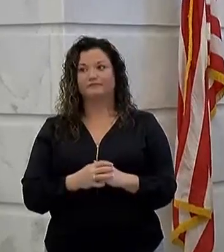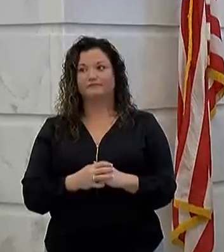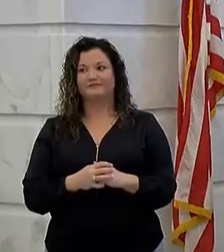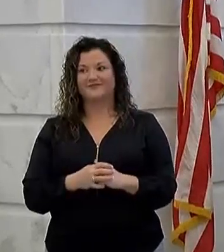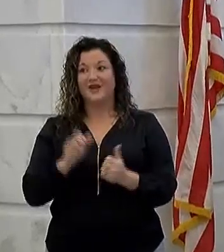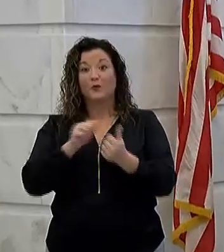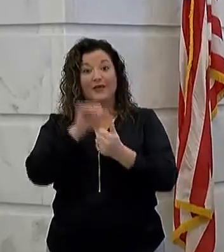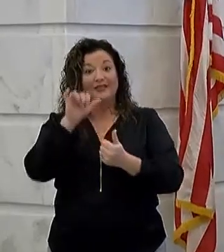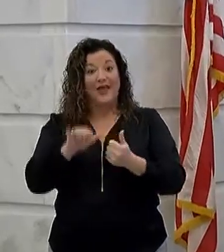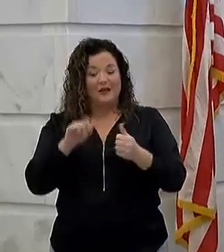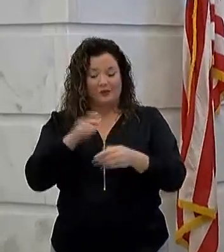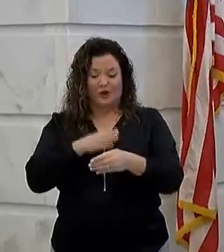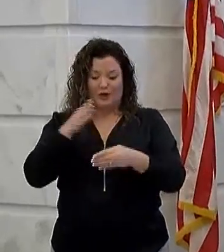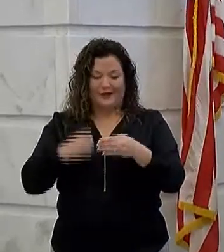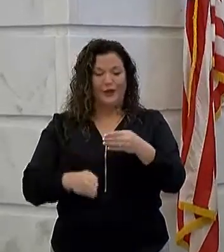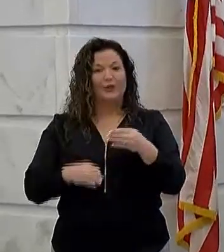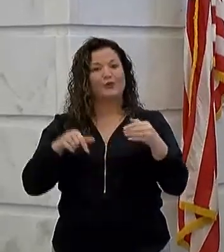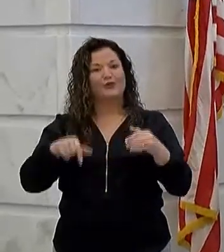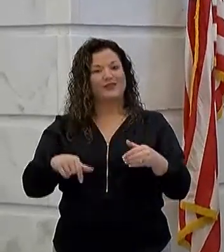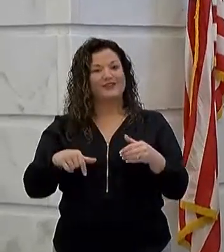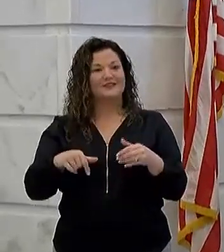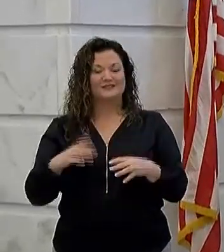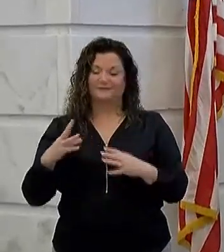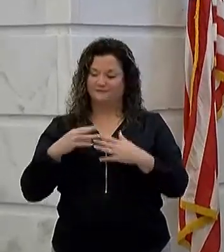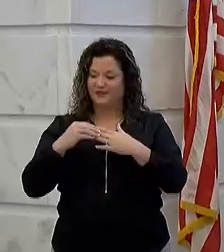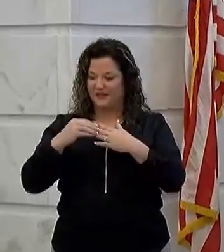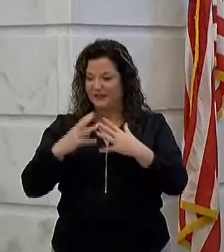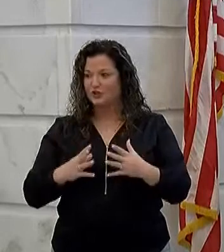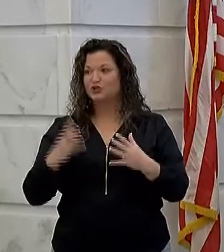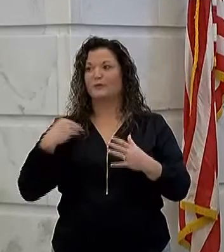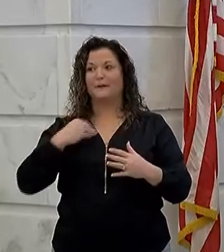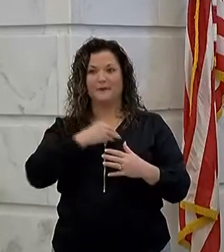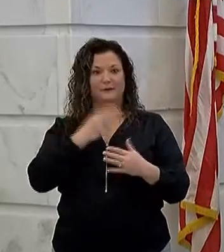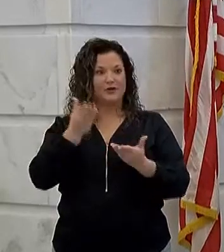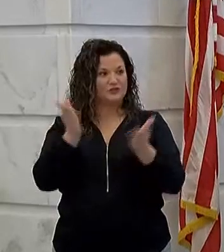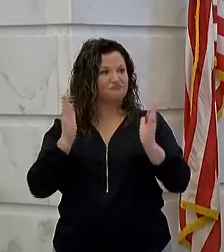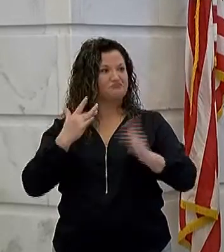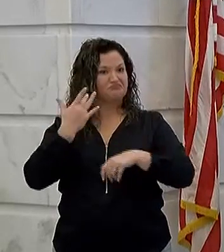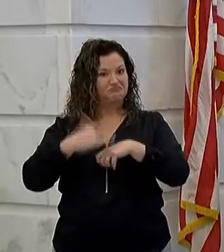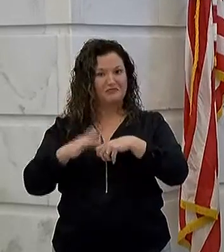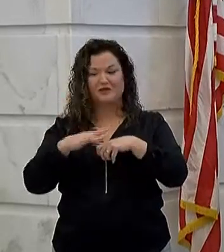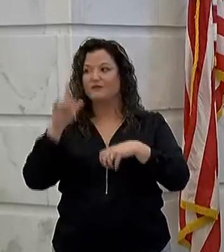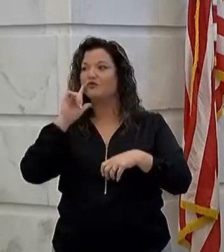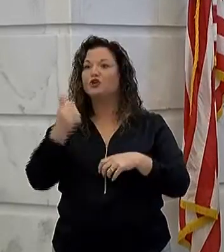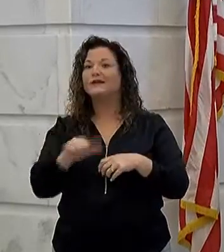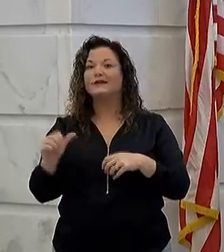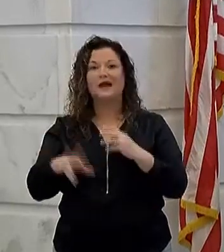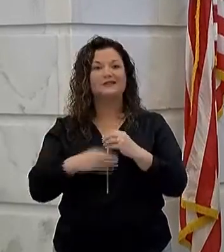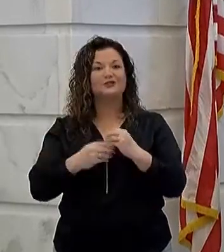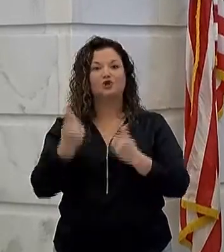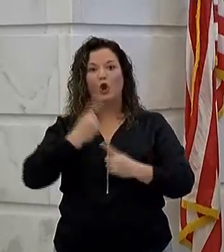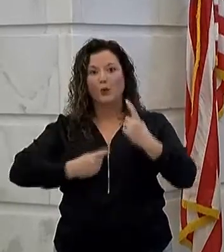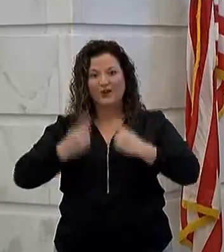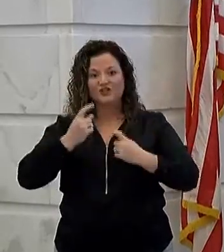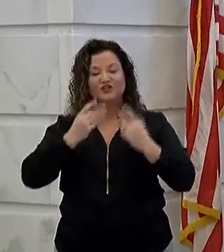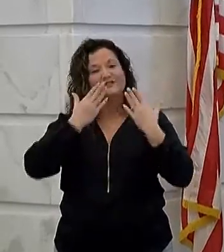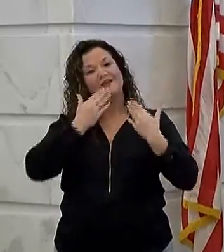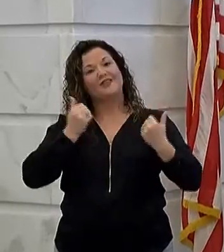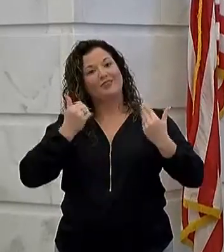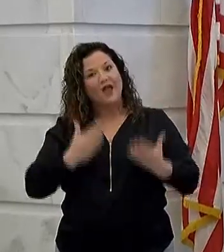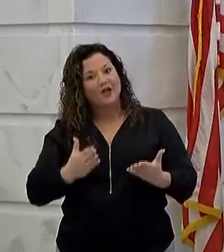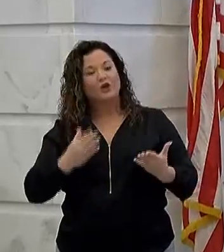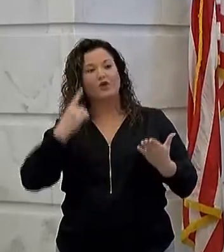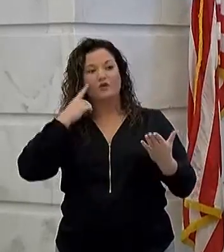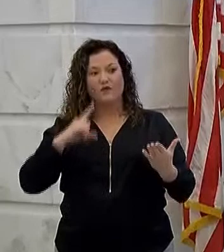With that, we'll conclude this. Of course, the leadership, the members will be available for any additional questions. Thank you